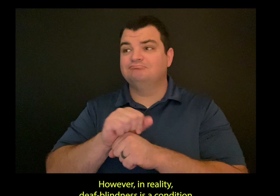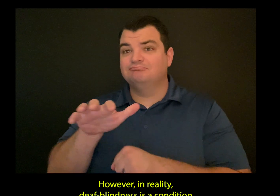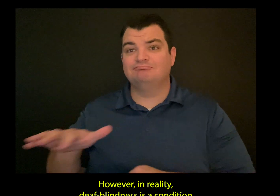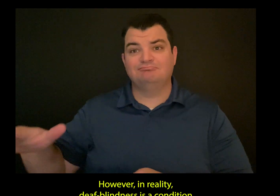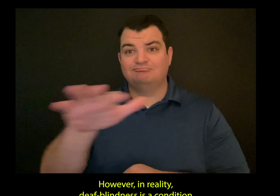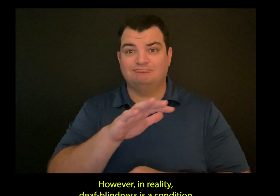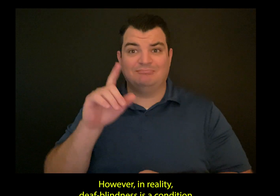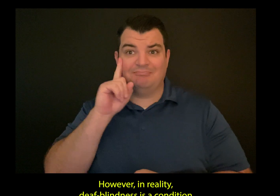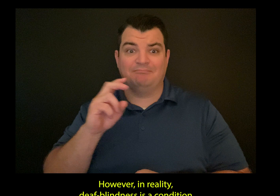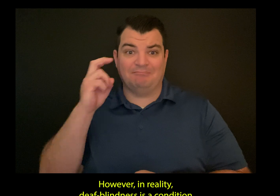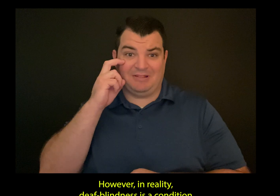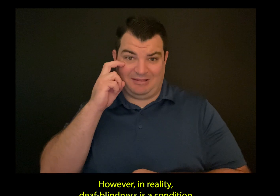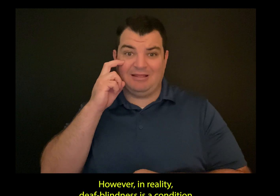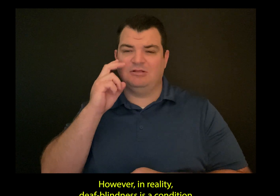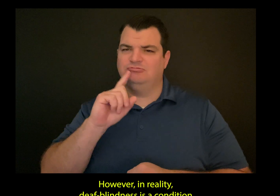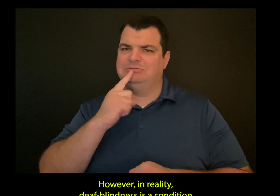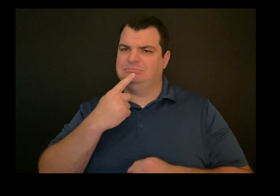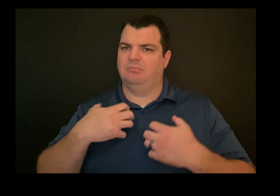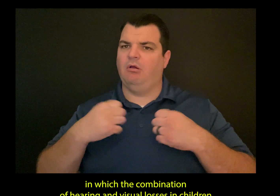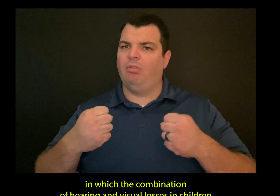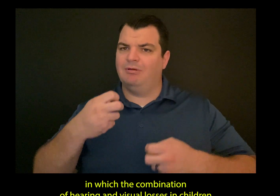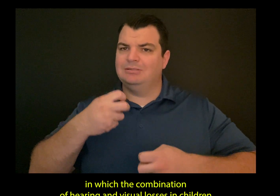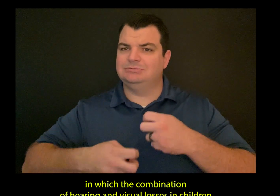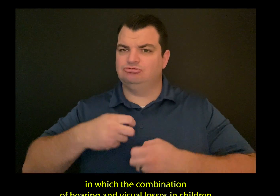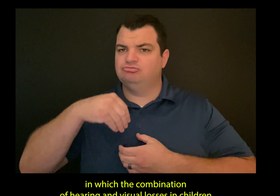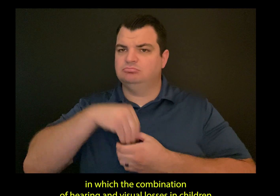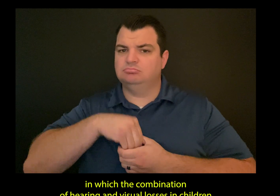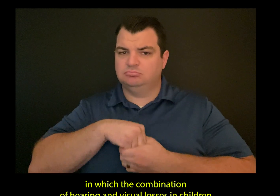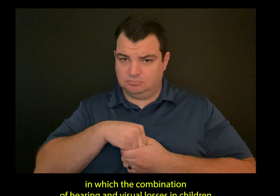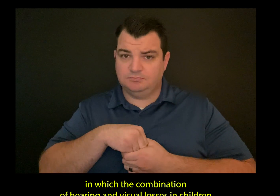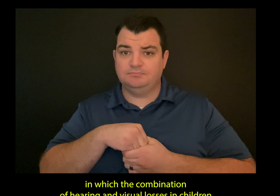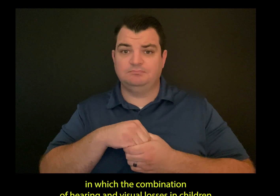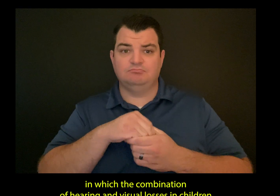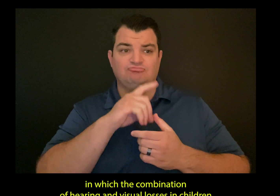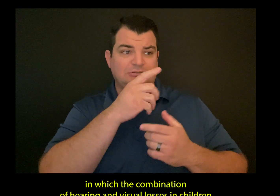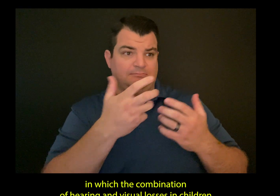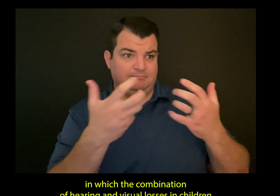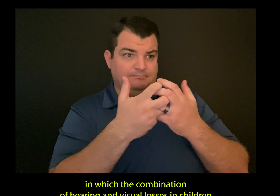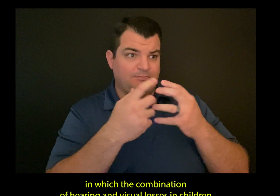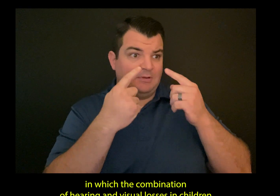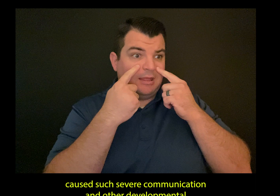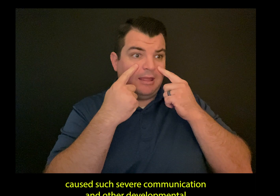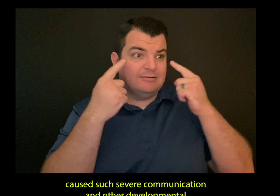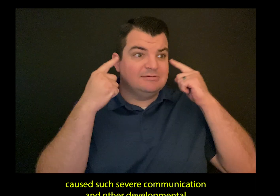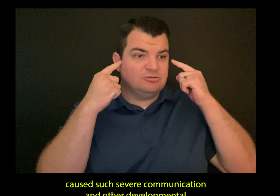However, in reality, deafblindness is the condition in which the combination of hearing and visual losses in children cause such